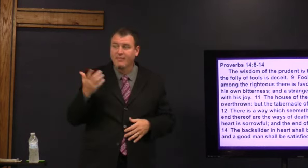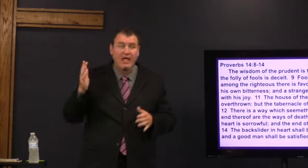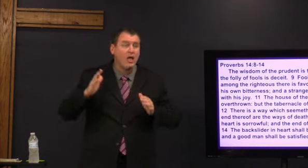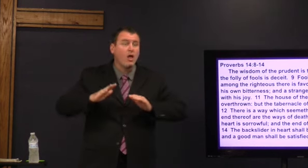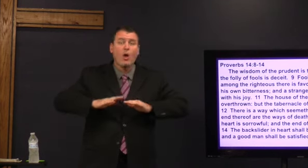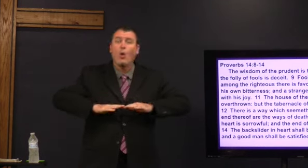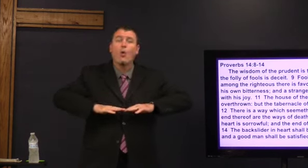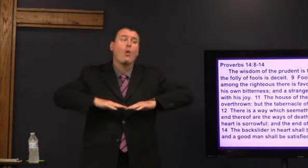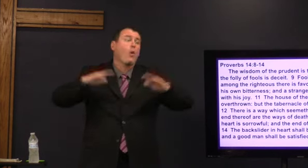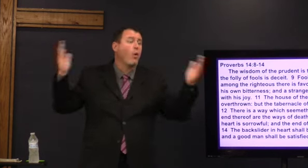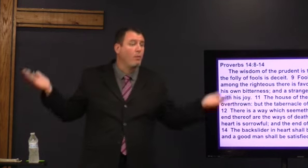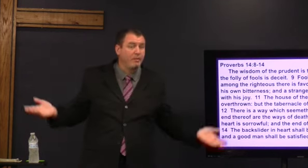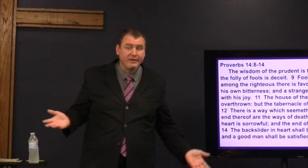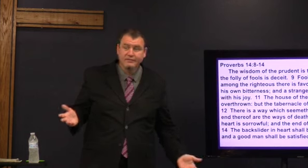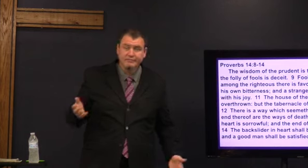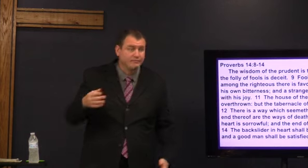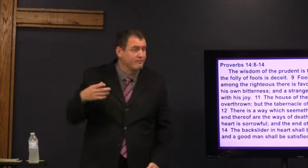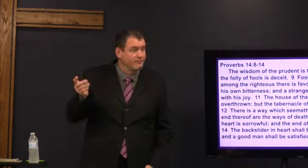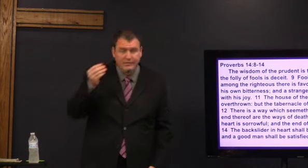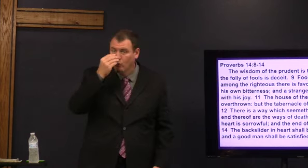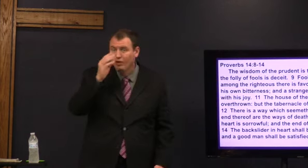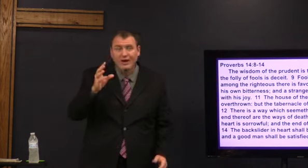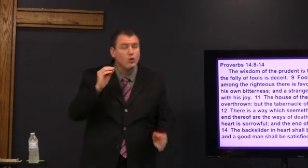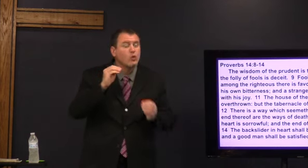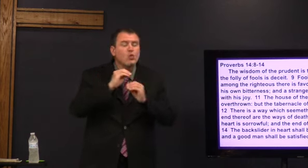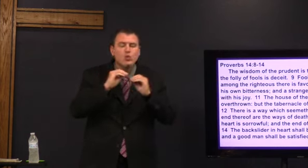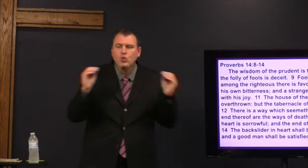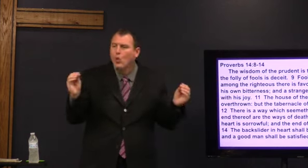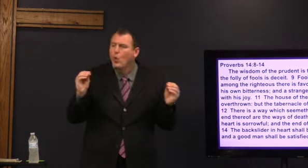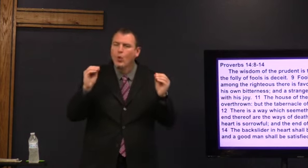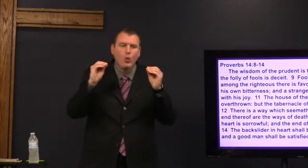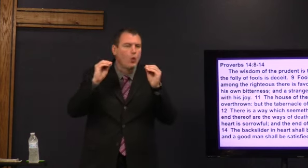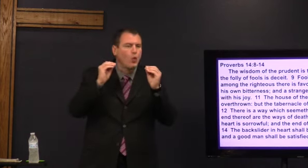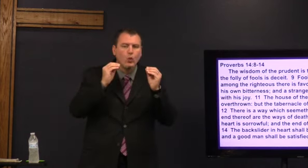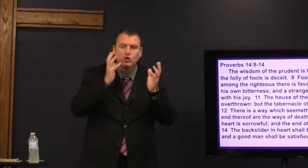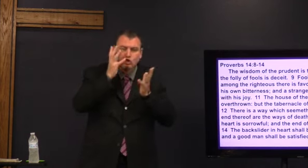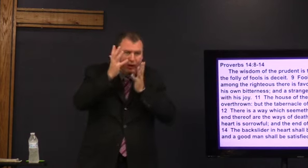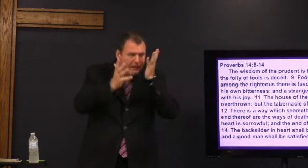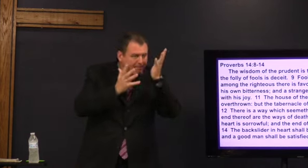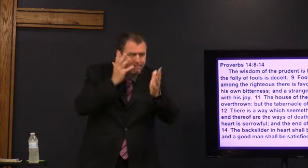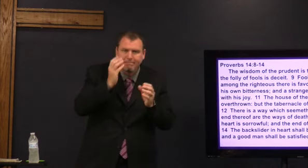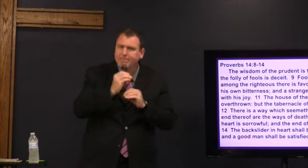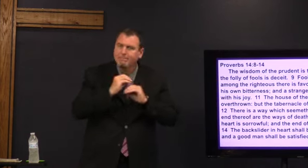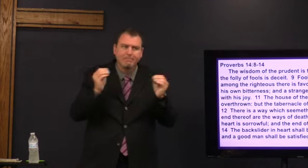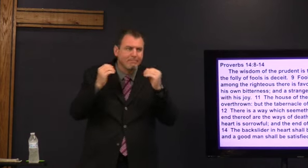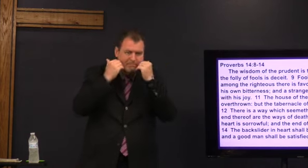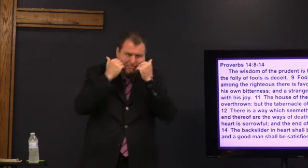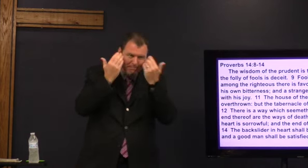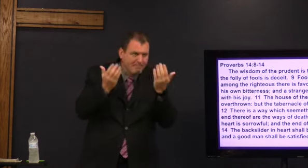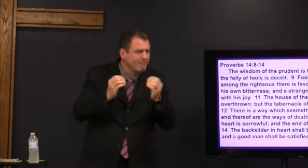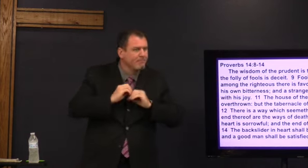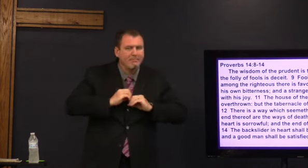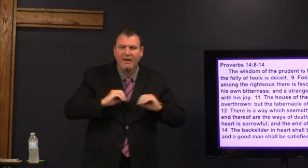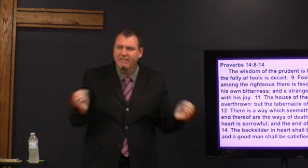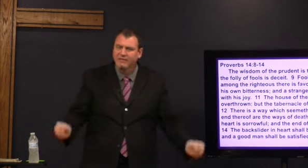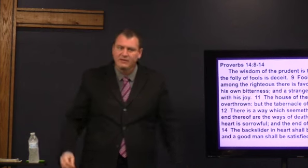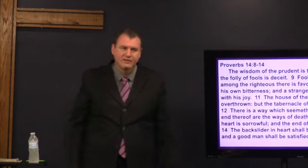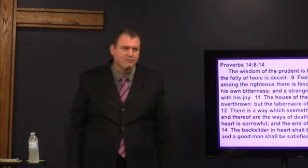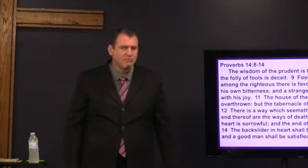doesn't care about sin. They sin openly. They sin and they with no shame.